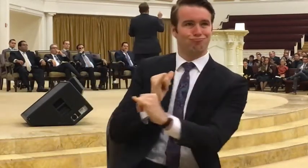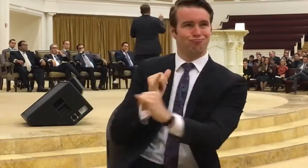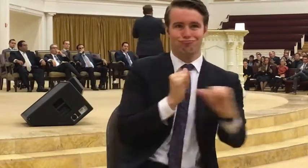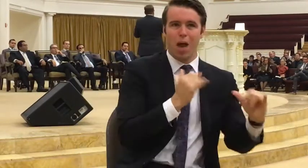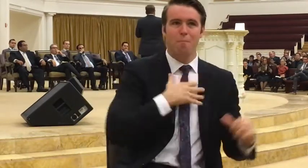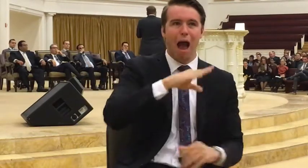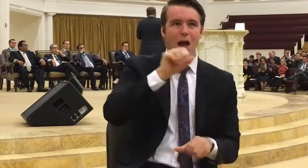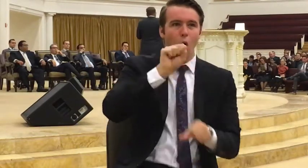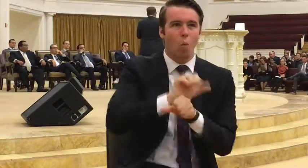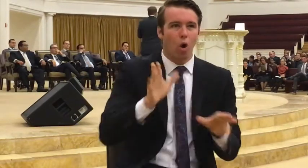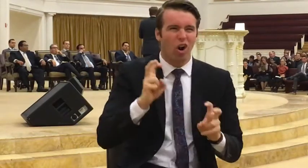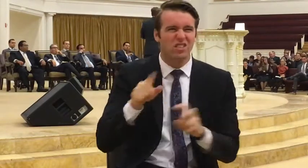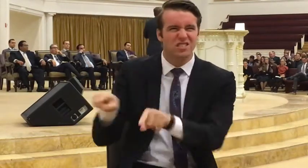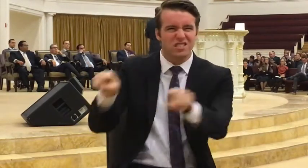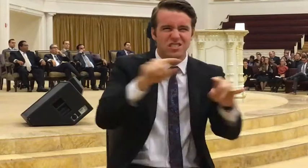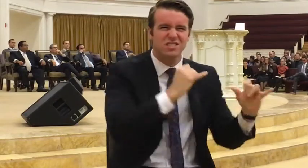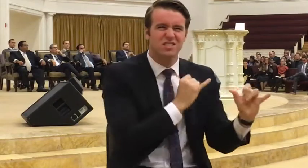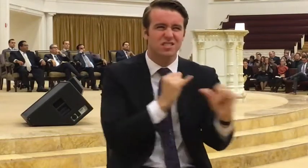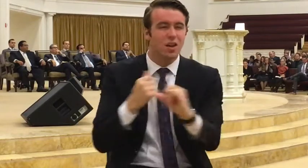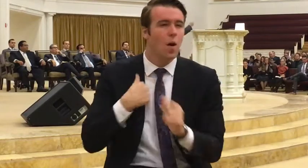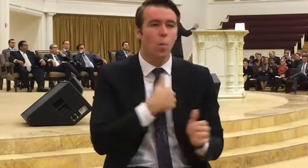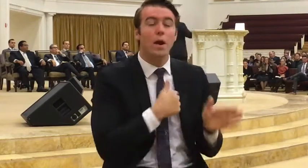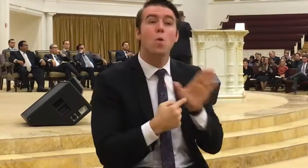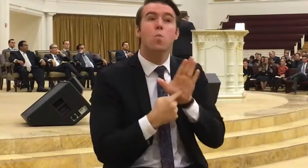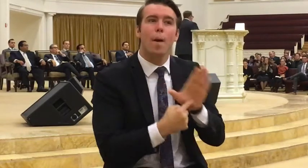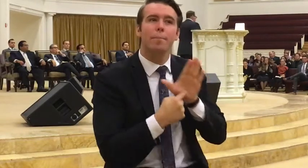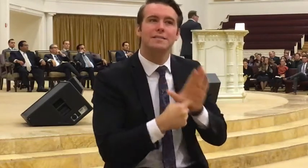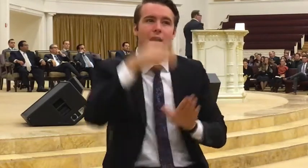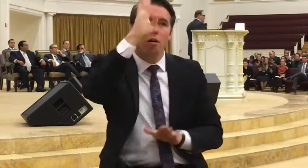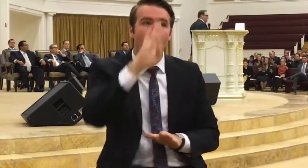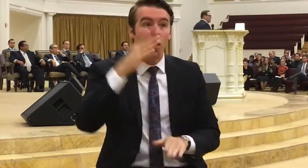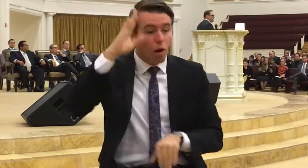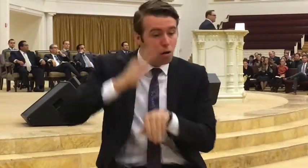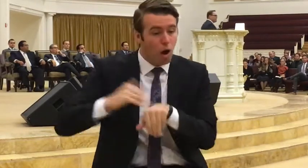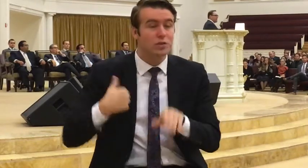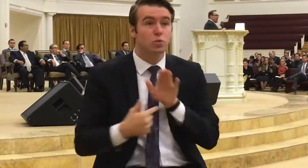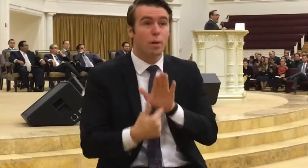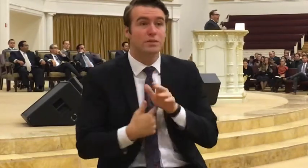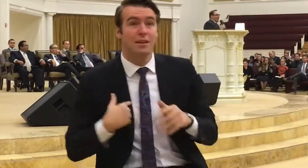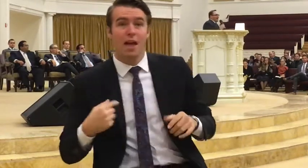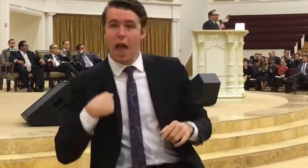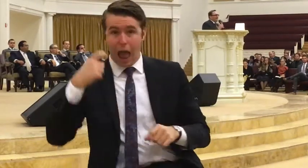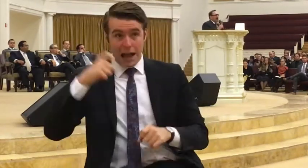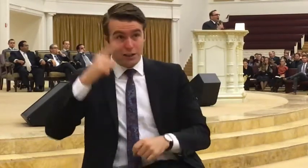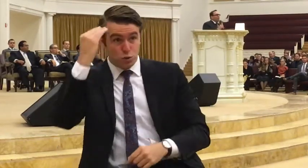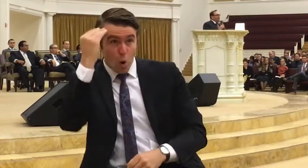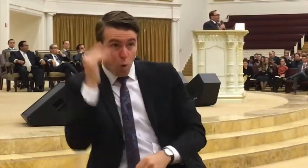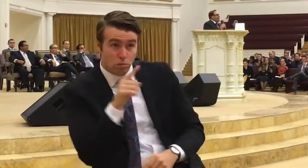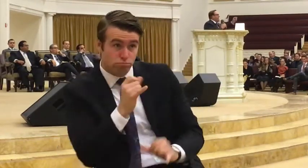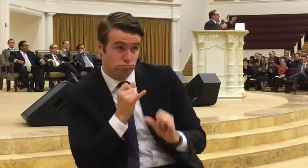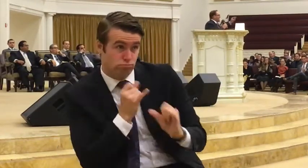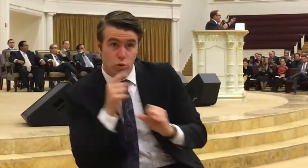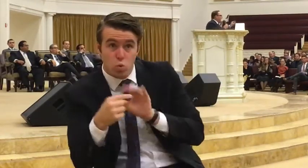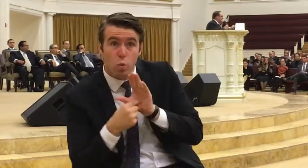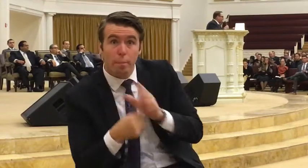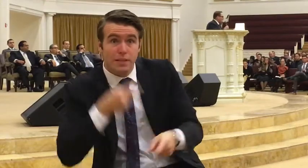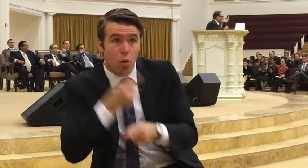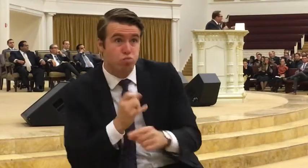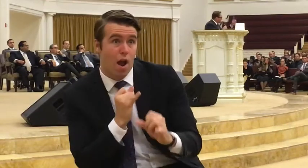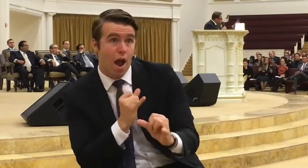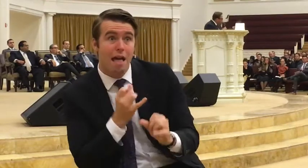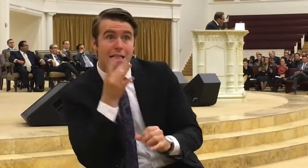are representing the kingdom the way that we're called to represent the kingdom. I need to know that they're letting the